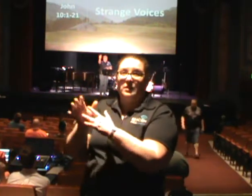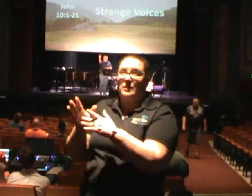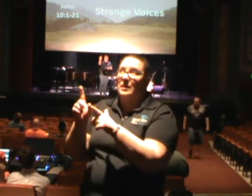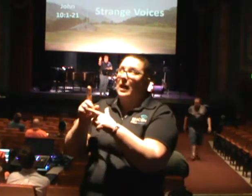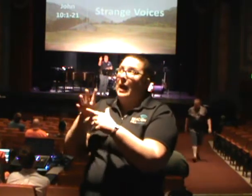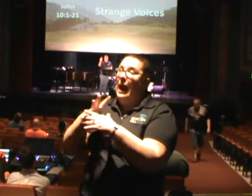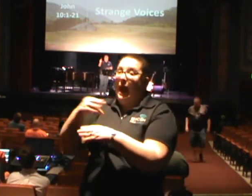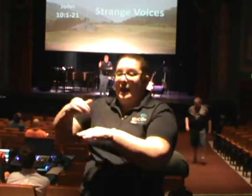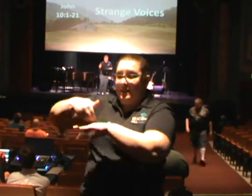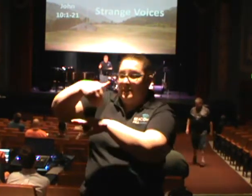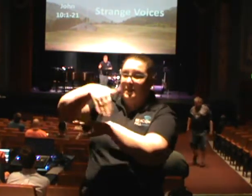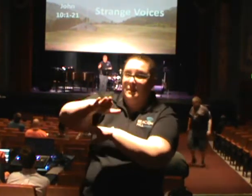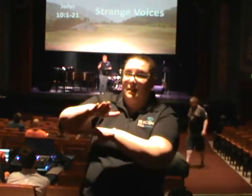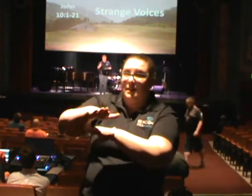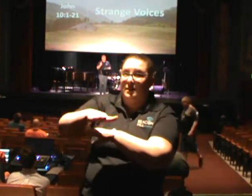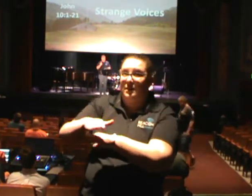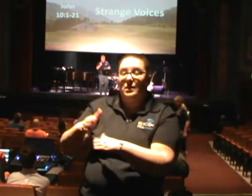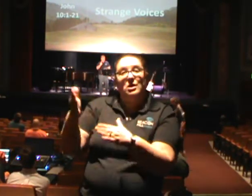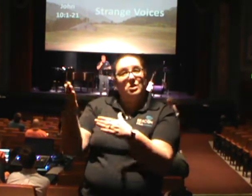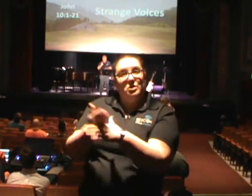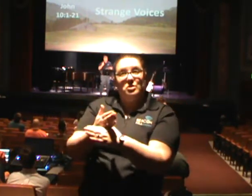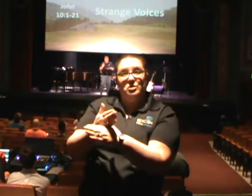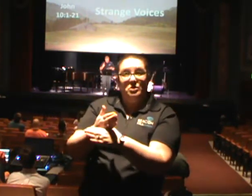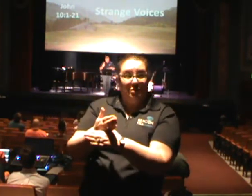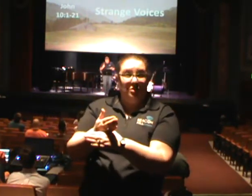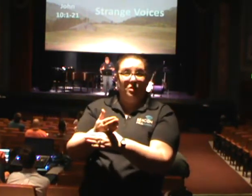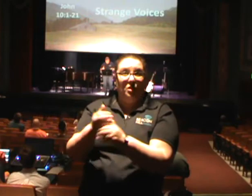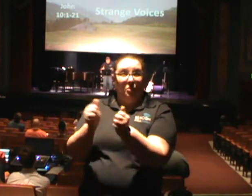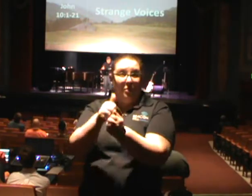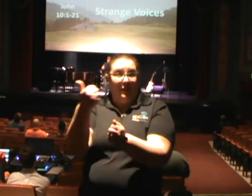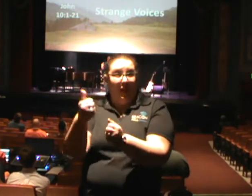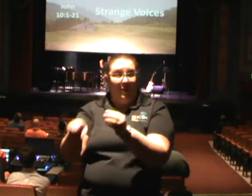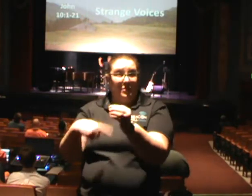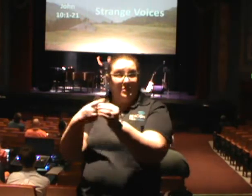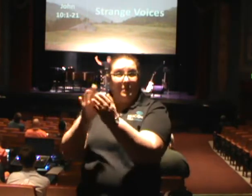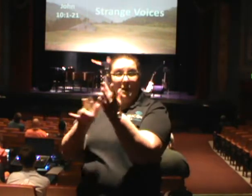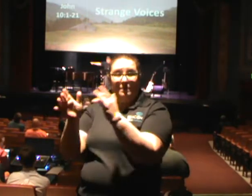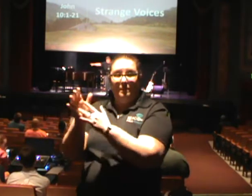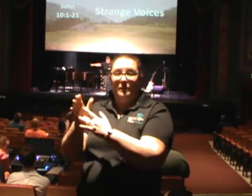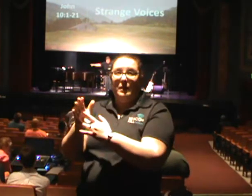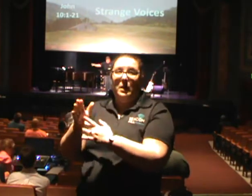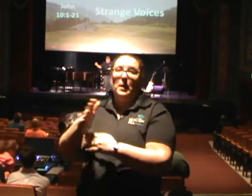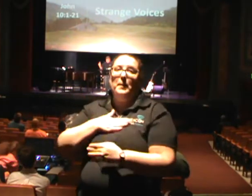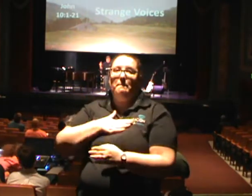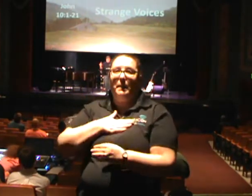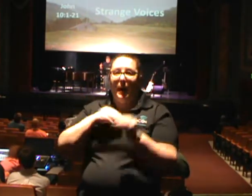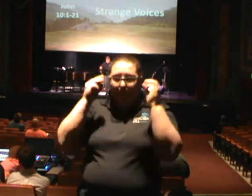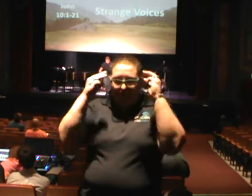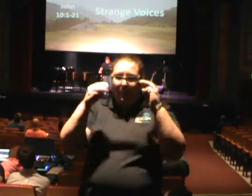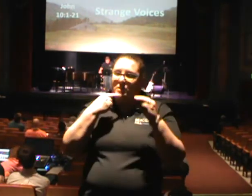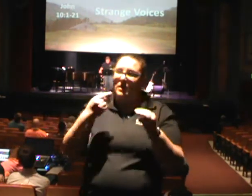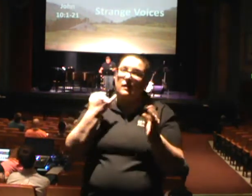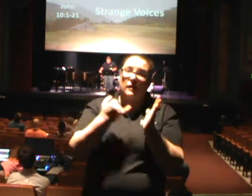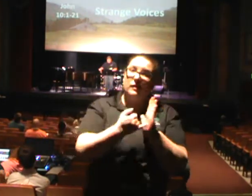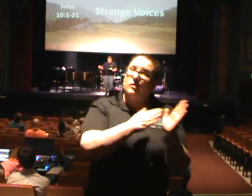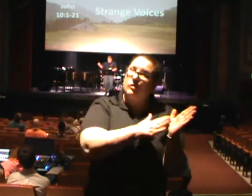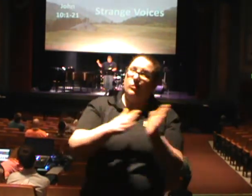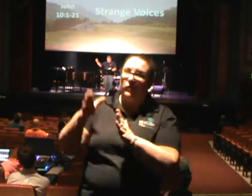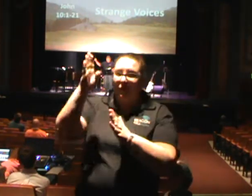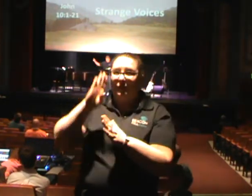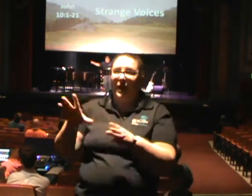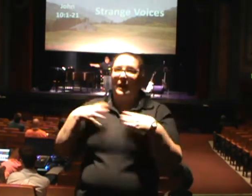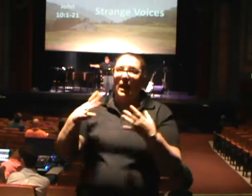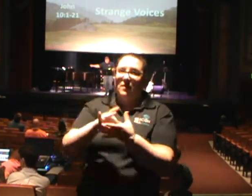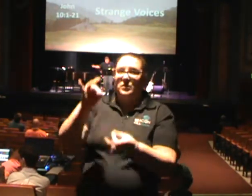out to tell others about Jesus. As my mentor says, he said, it is the will of God to have the Spirit of God,